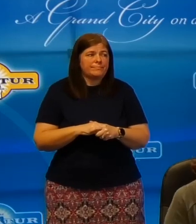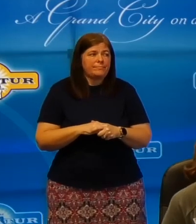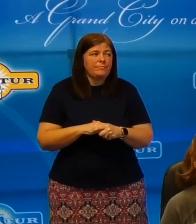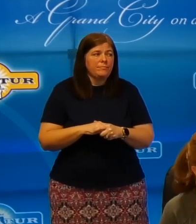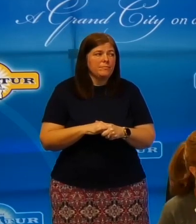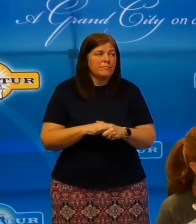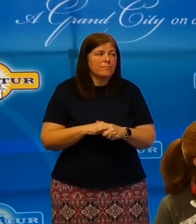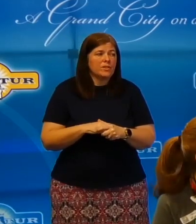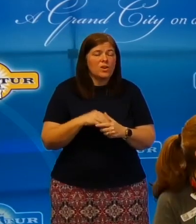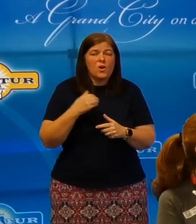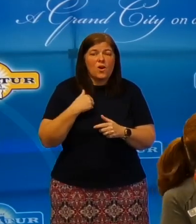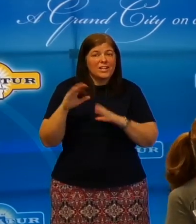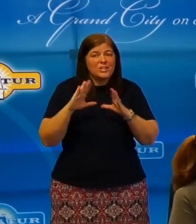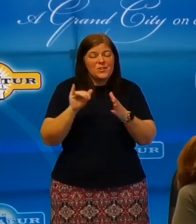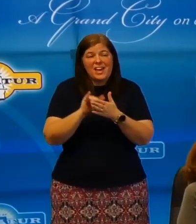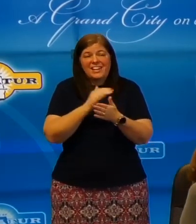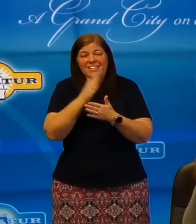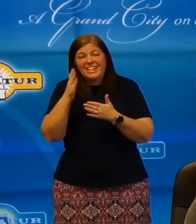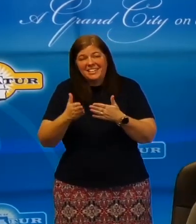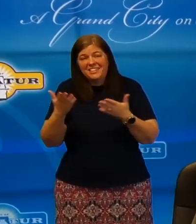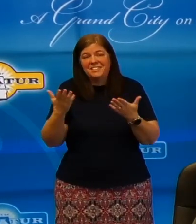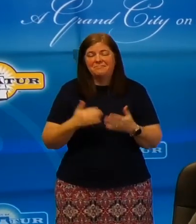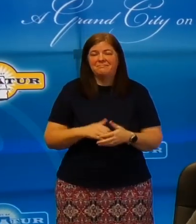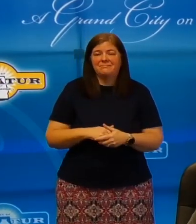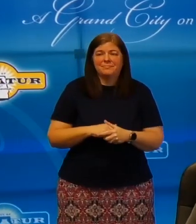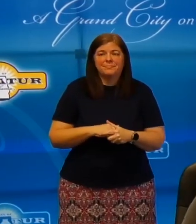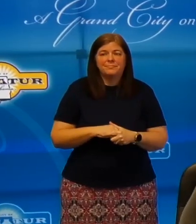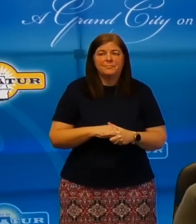Okay, or I can do those at the end.